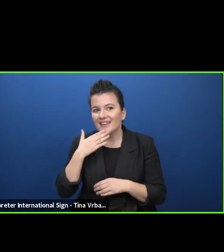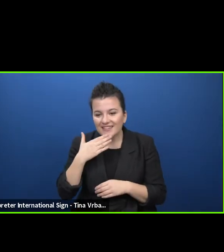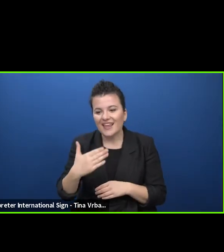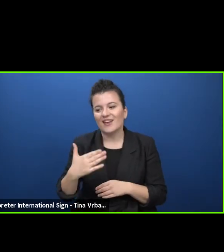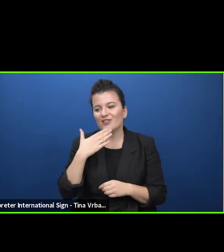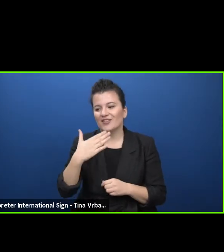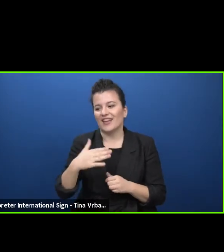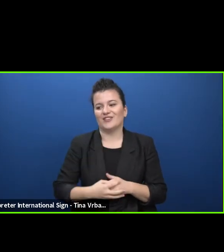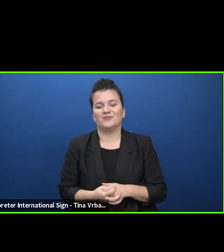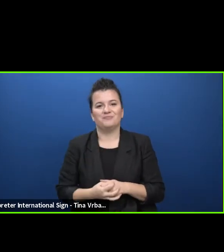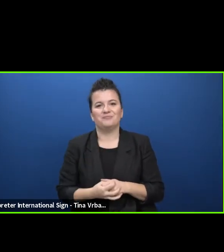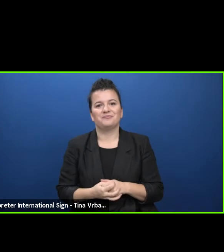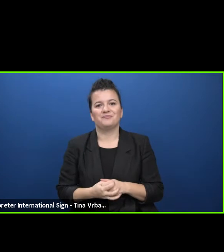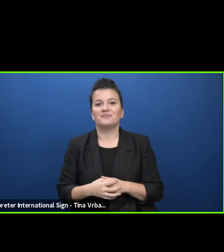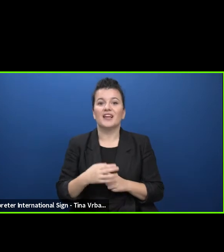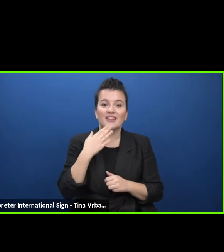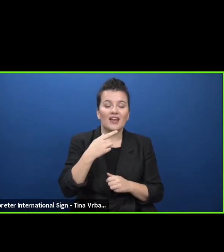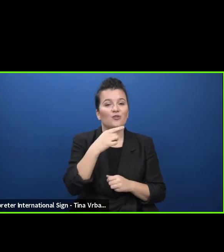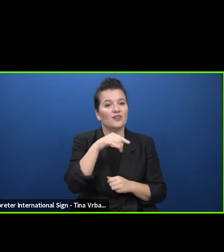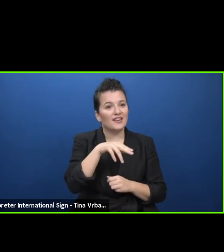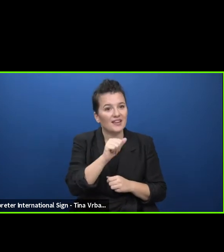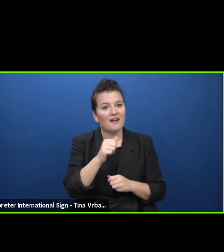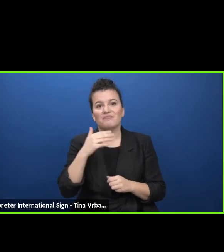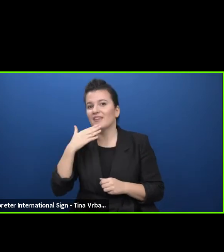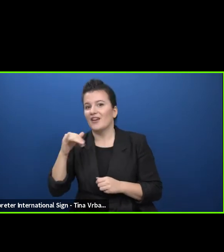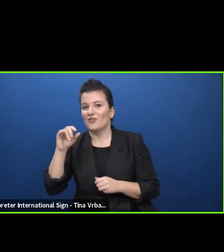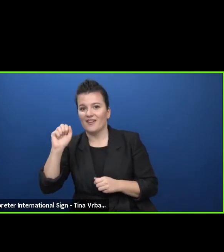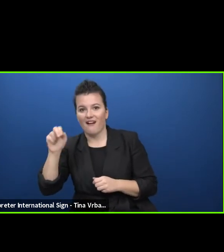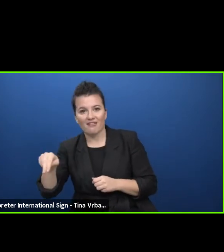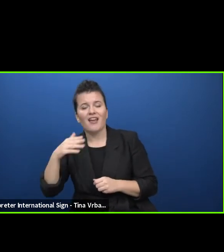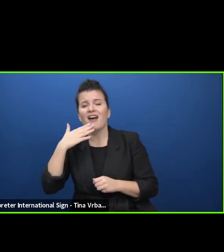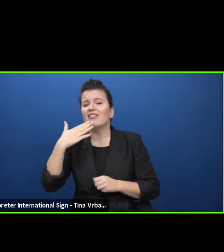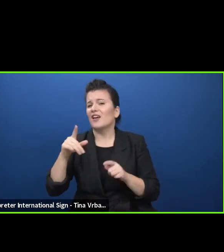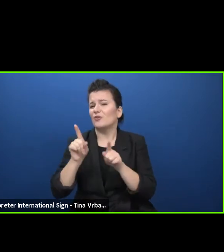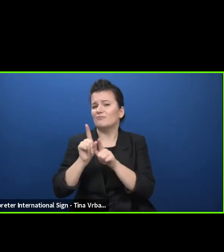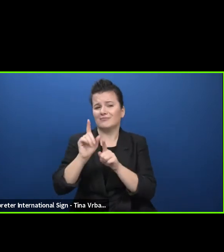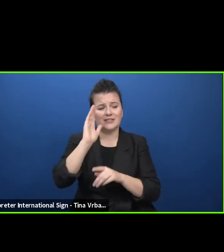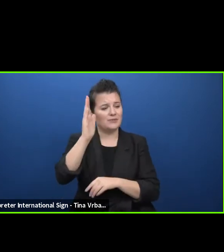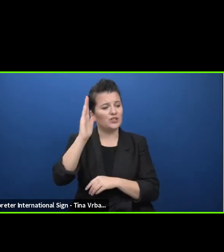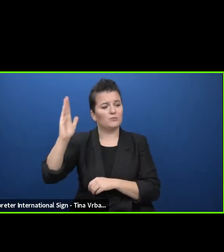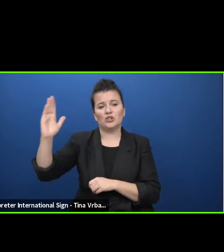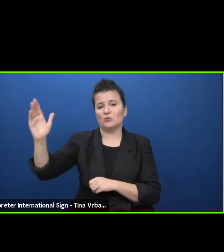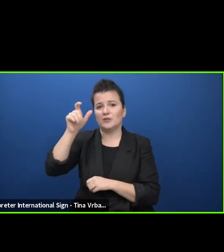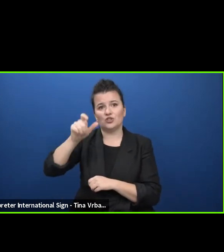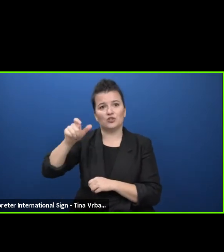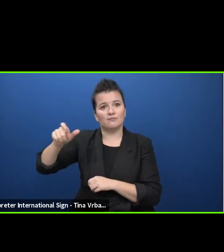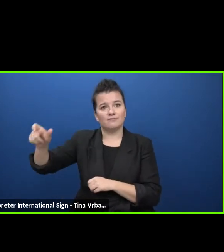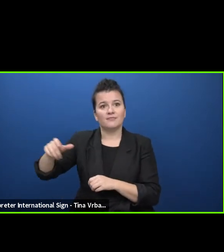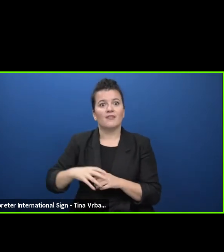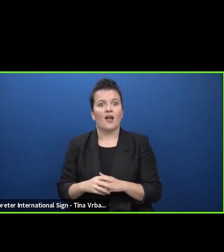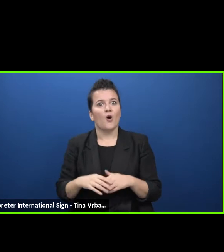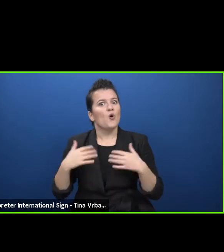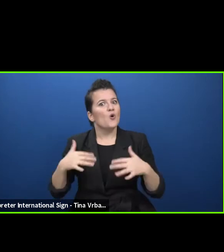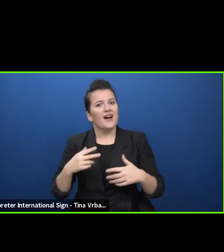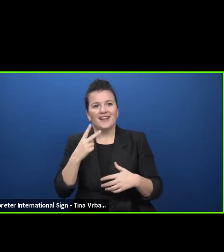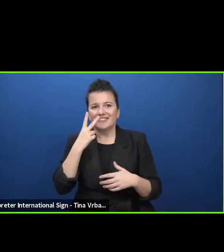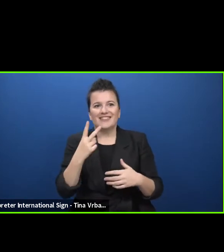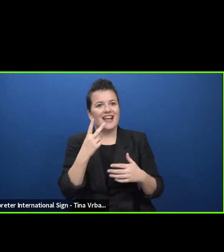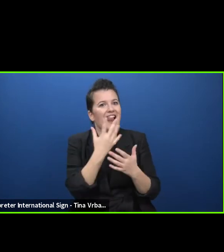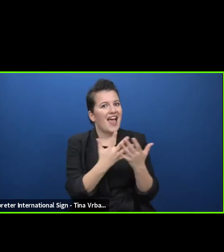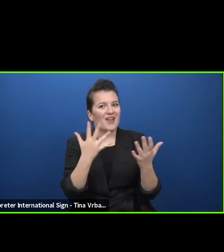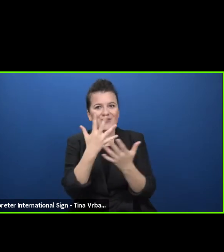the opening sessions. It was lovely to hear the sound of the German language and as we